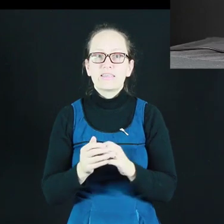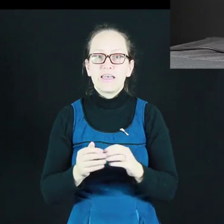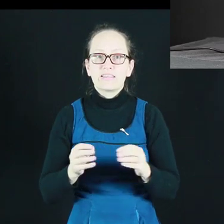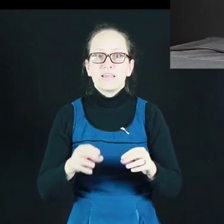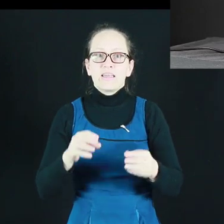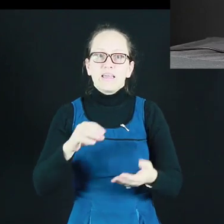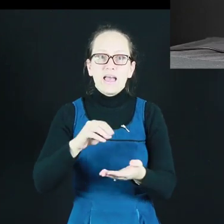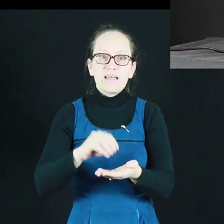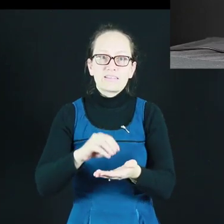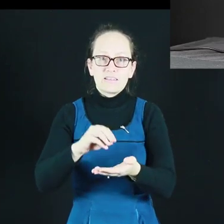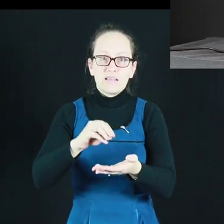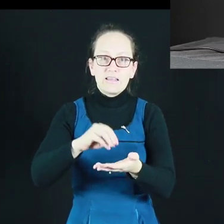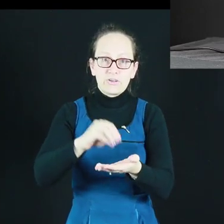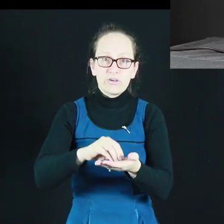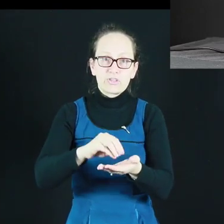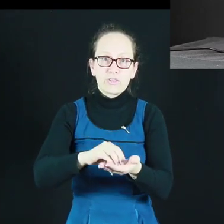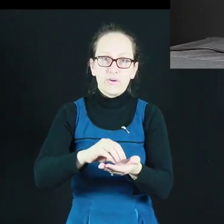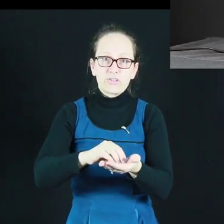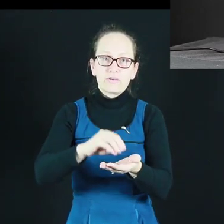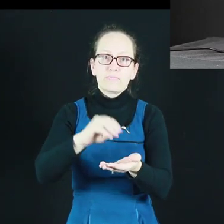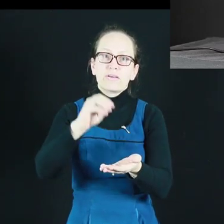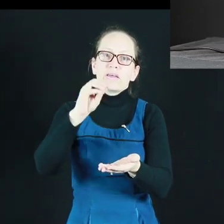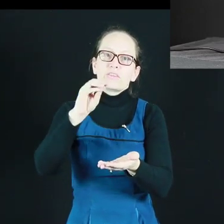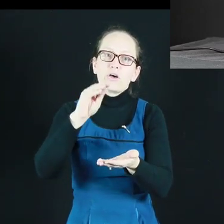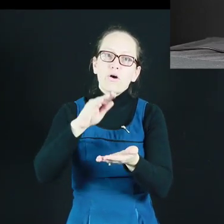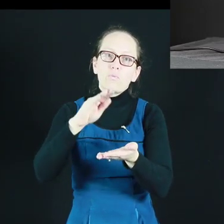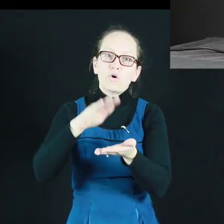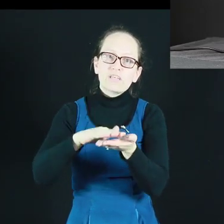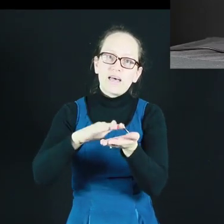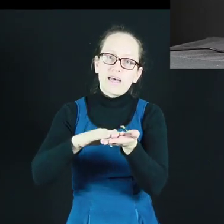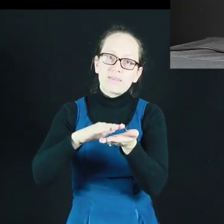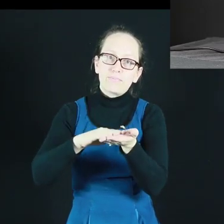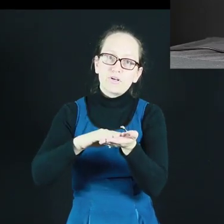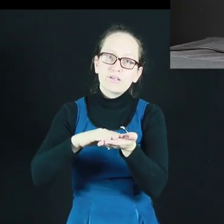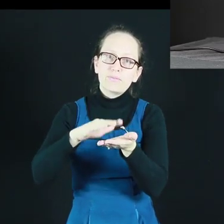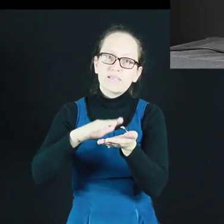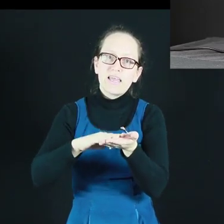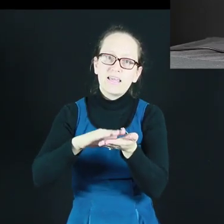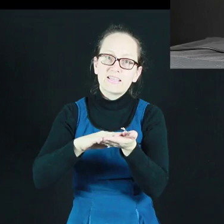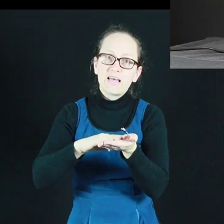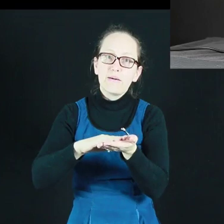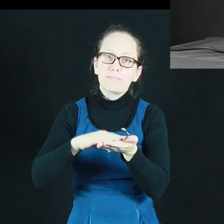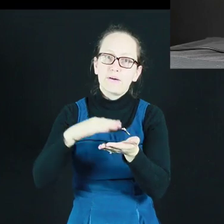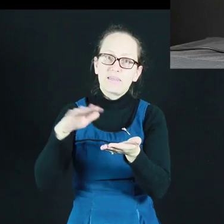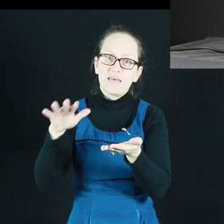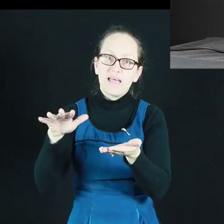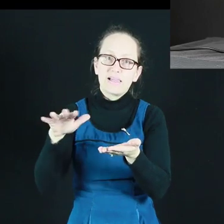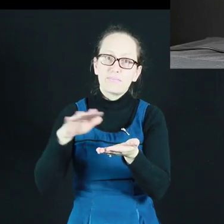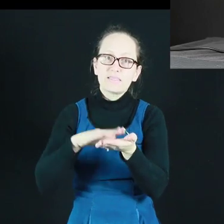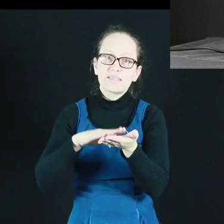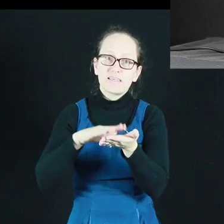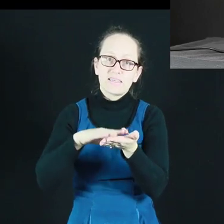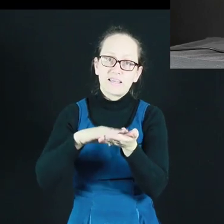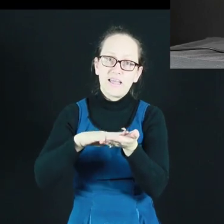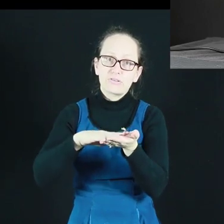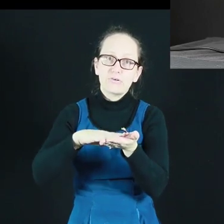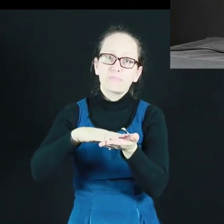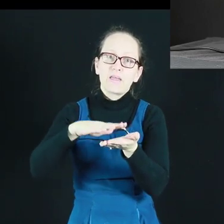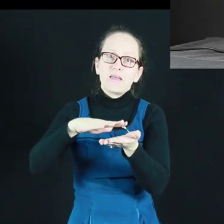that as it goes to the bottom, the water at the bottom is heated up by the element in the kettle.